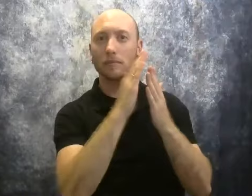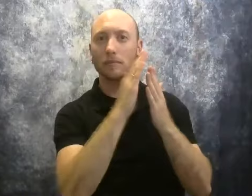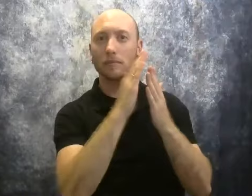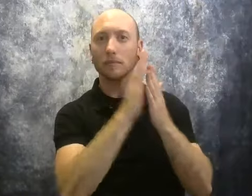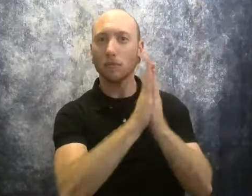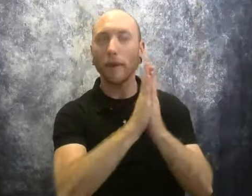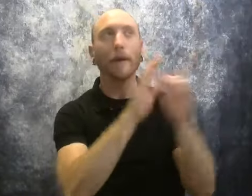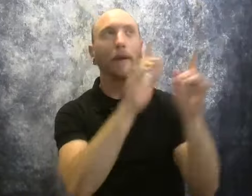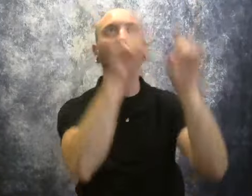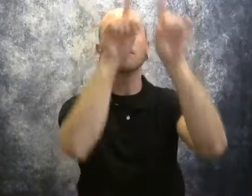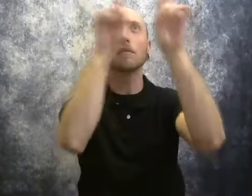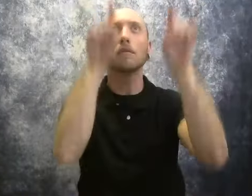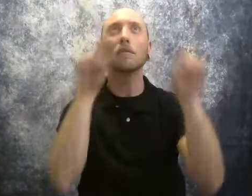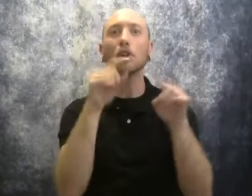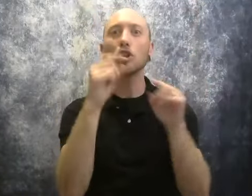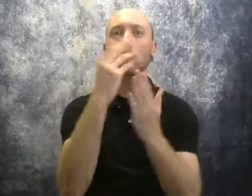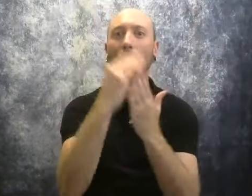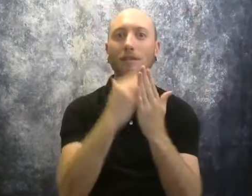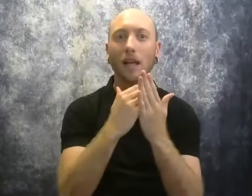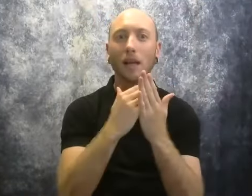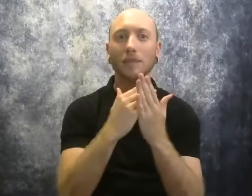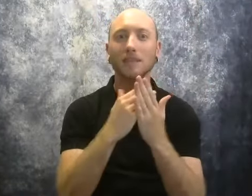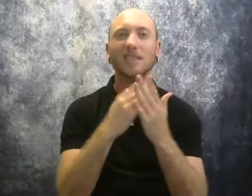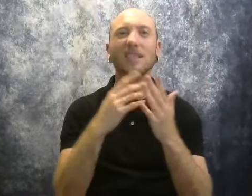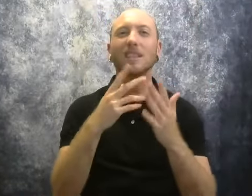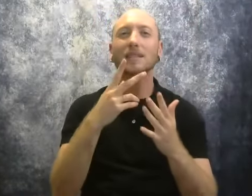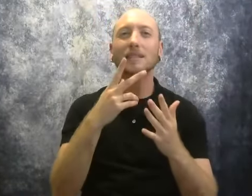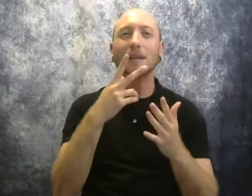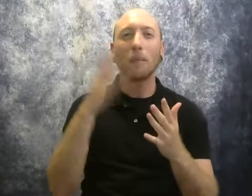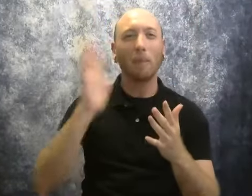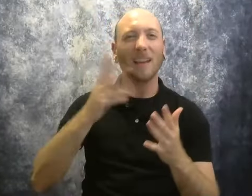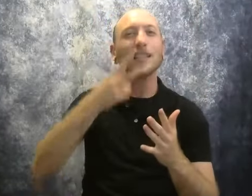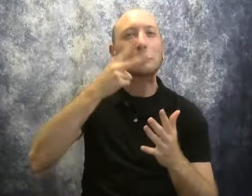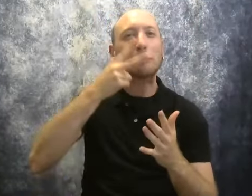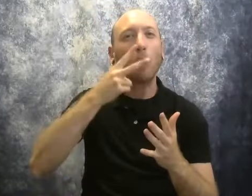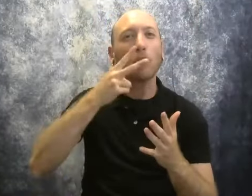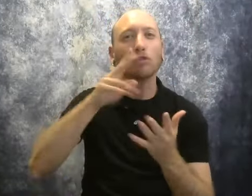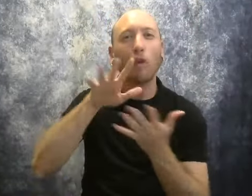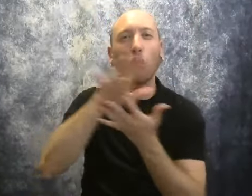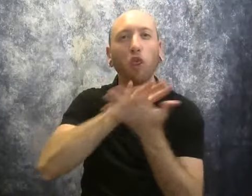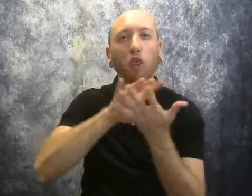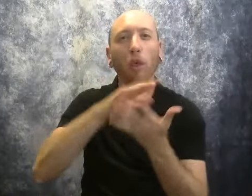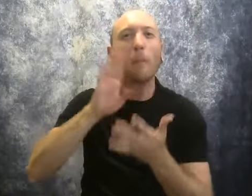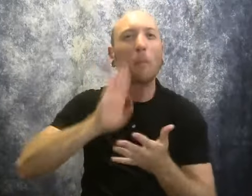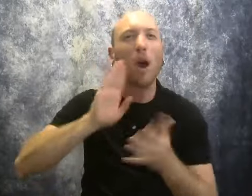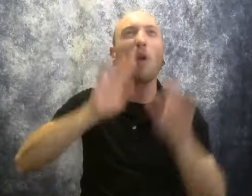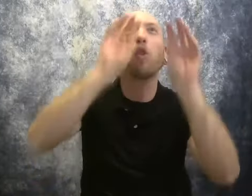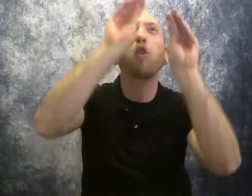Prayer, and I saw the 12 steps of AA. They were up there. They were smoke stained. People still smoked in meetings.